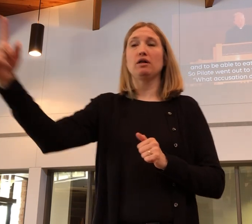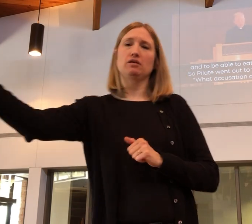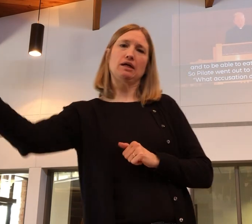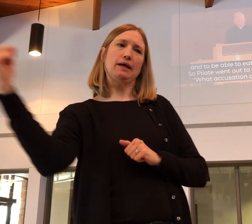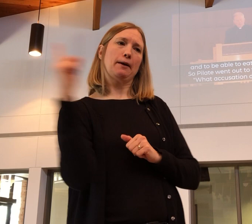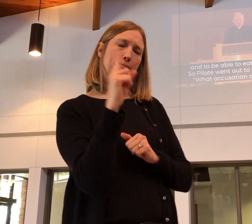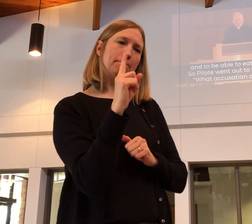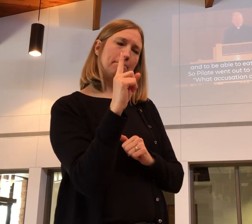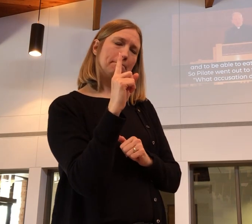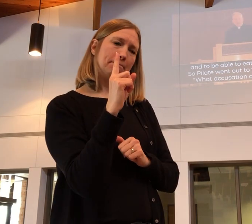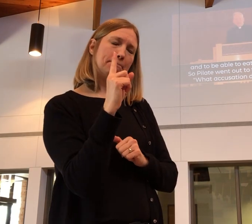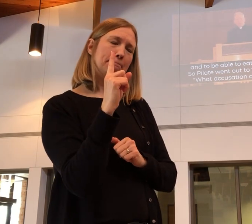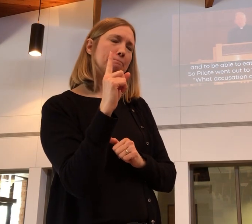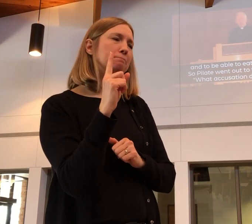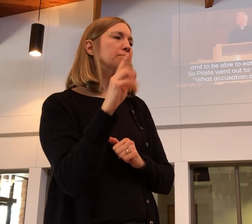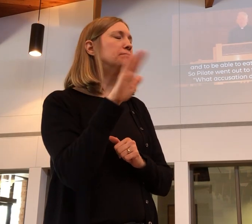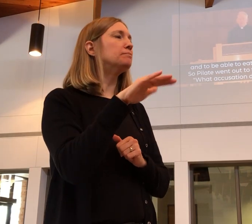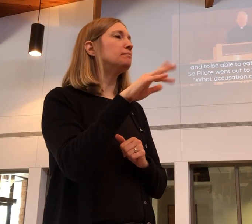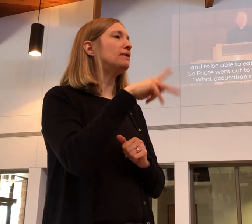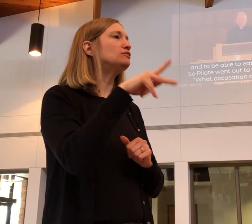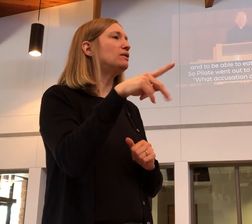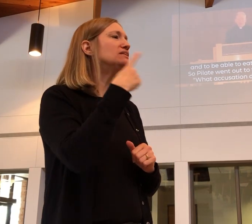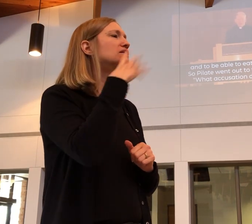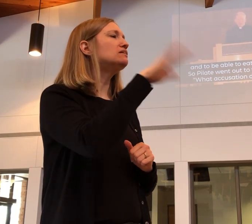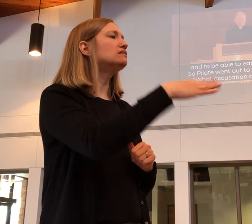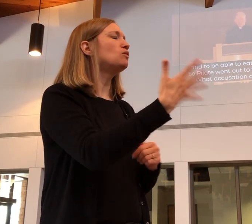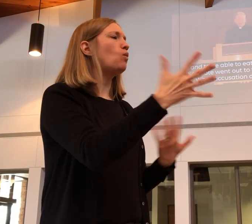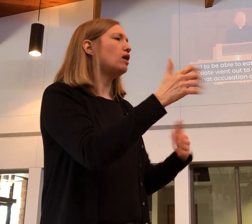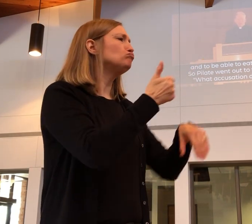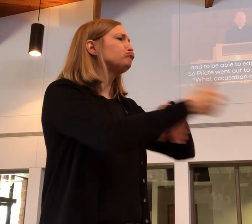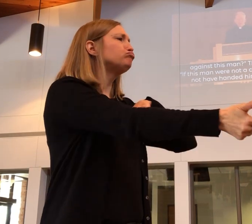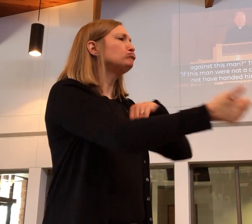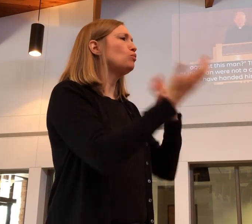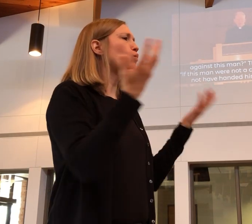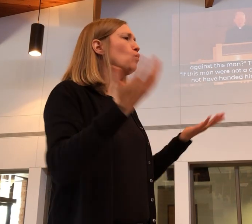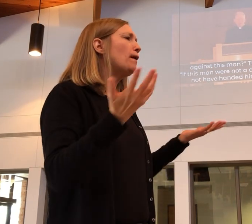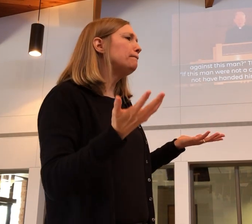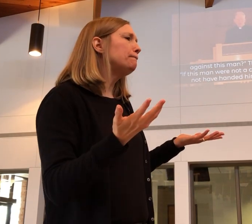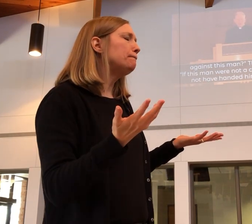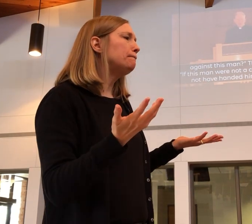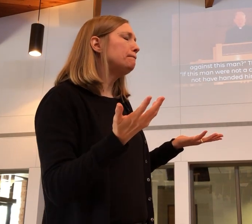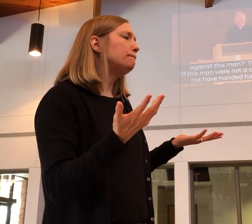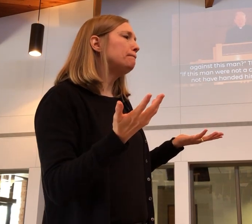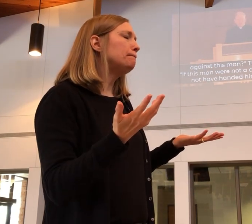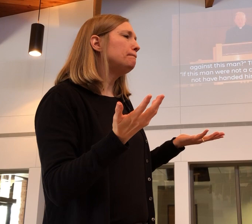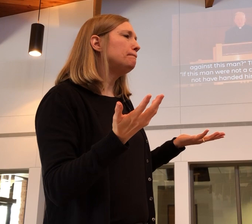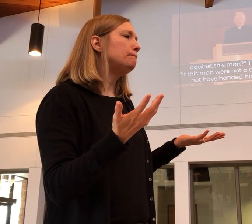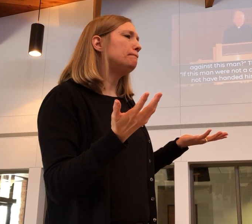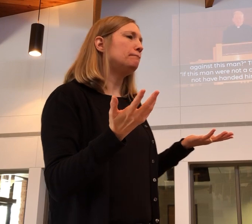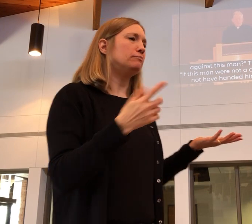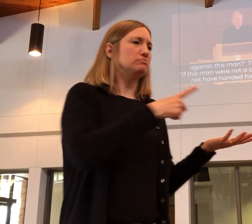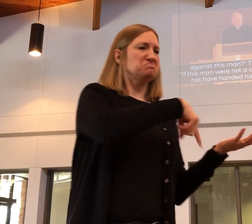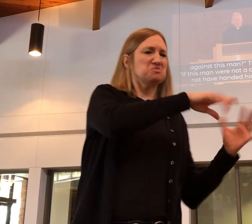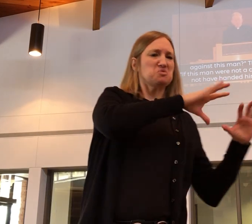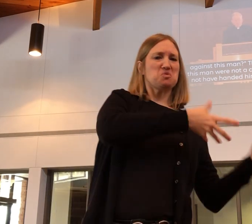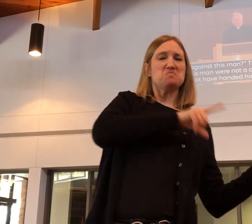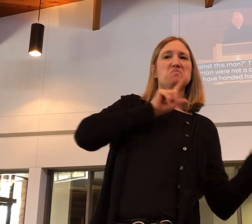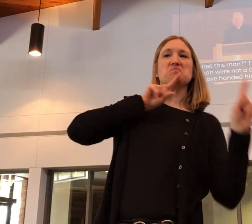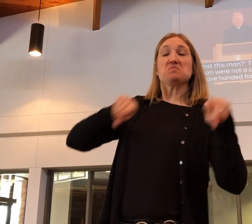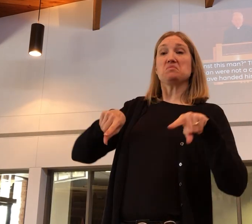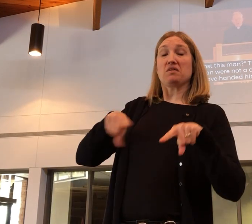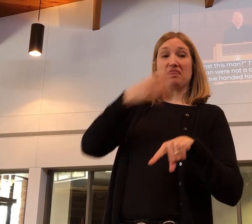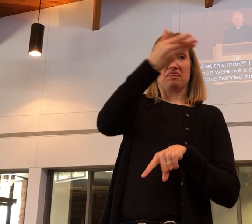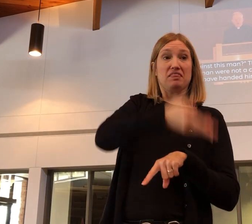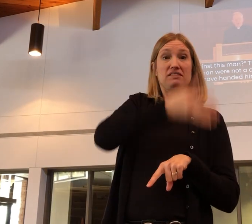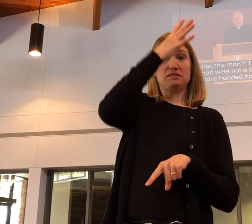them and said, "What accusation do you bring against this man?" They answered, "If this